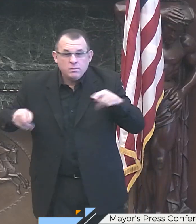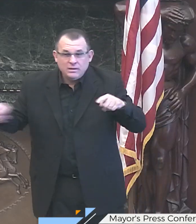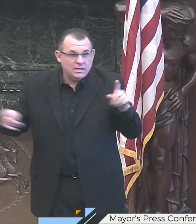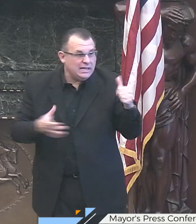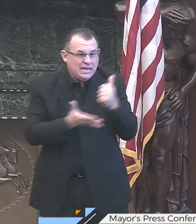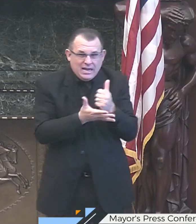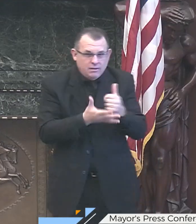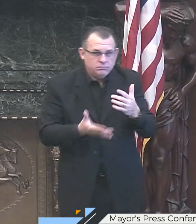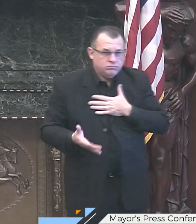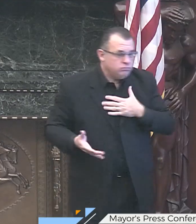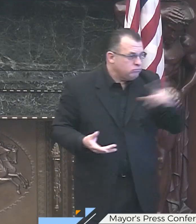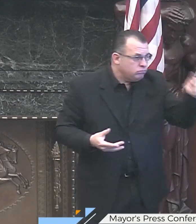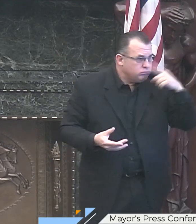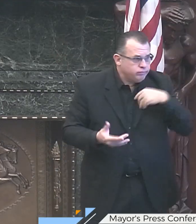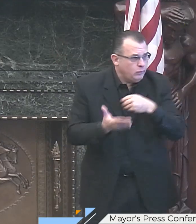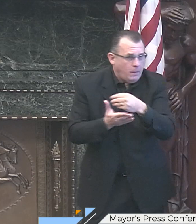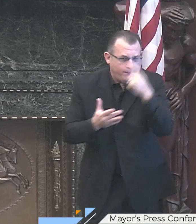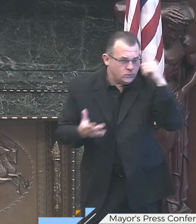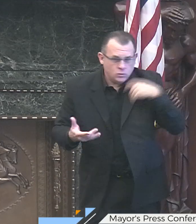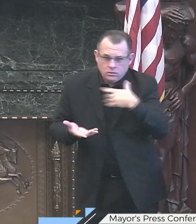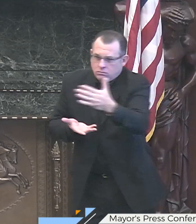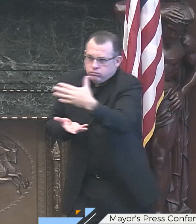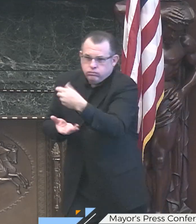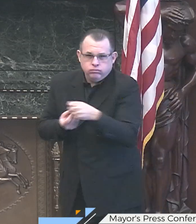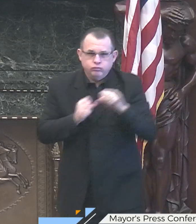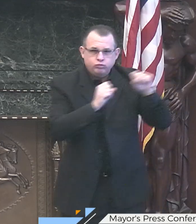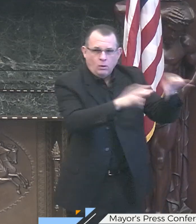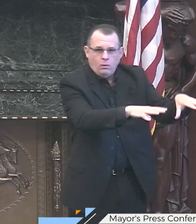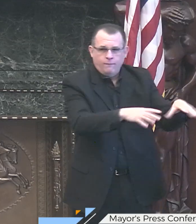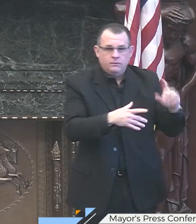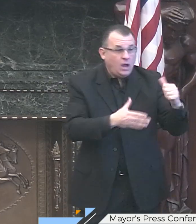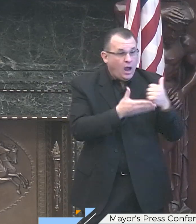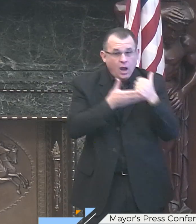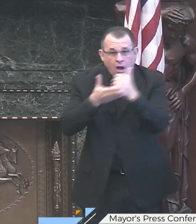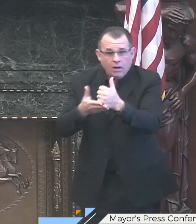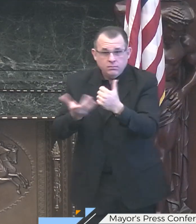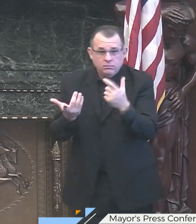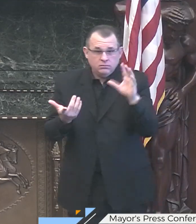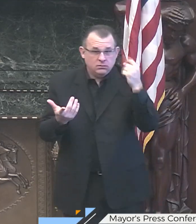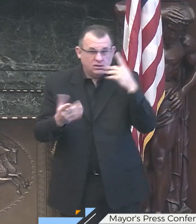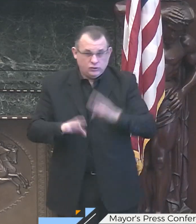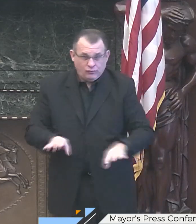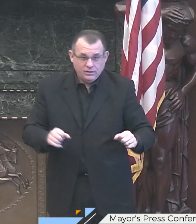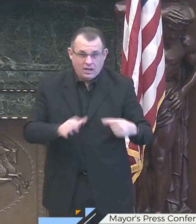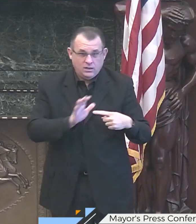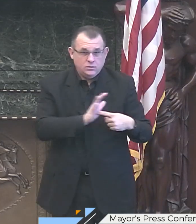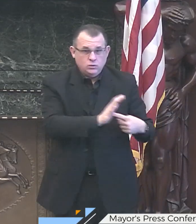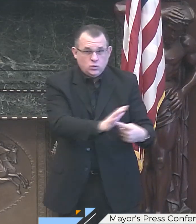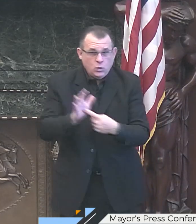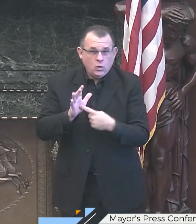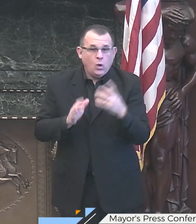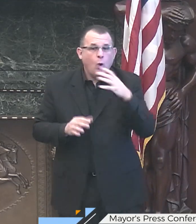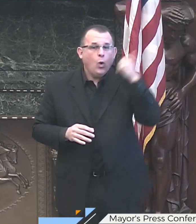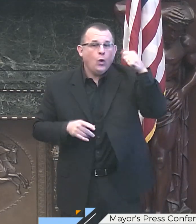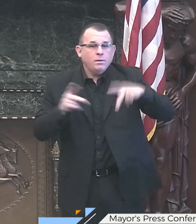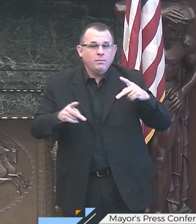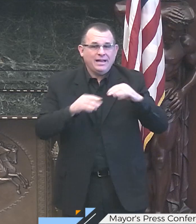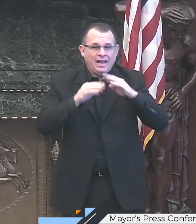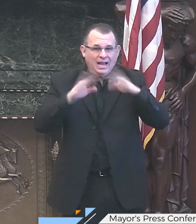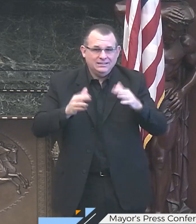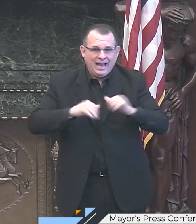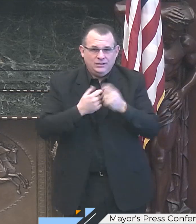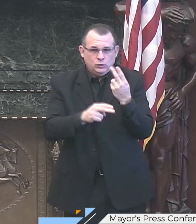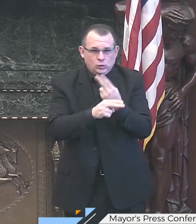them how to use apps that they may not know how to use, that you may know how to use on your phone or on your computer. If you're feeling a little